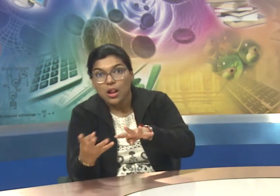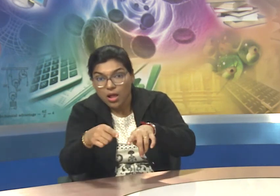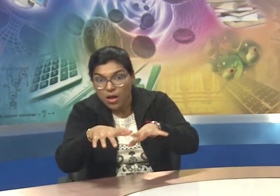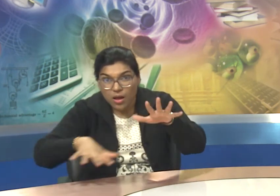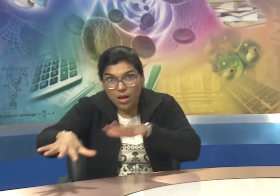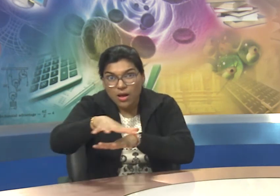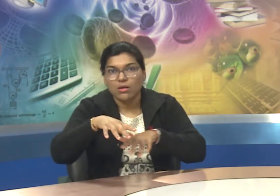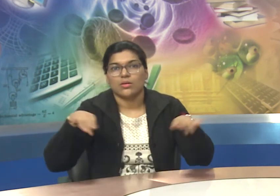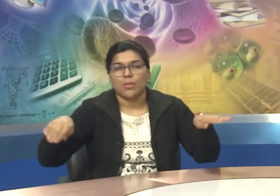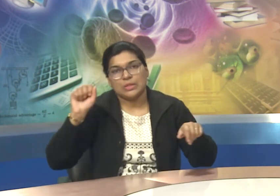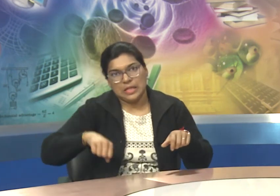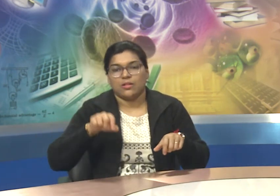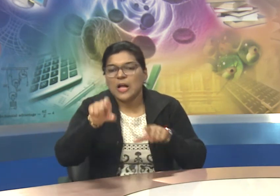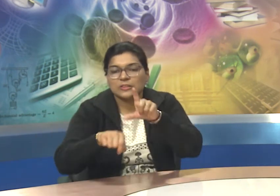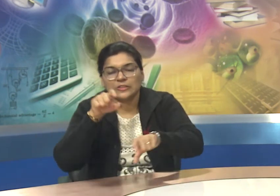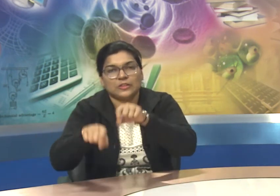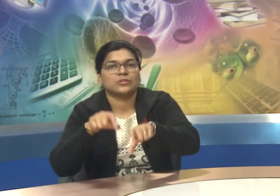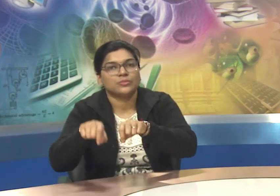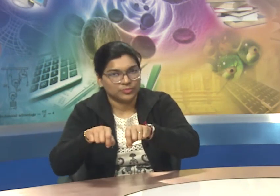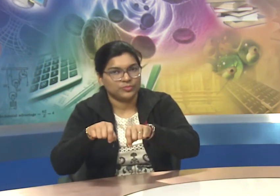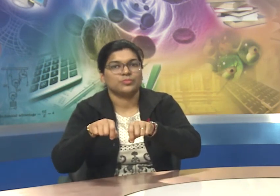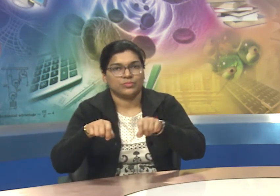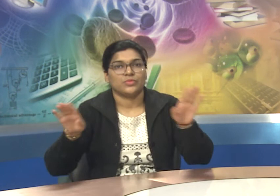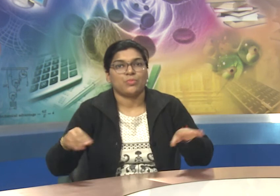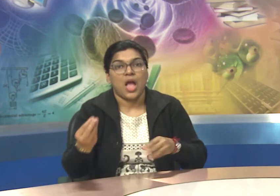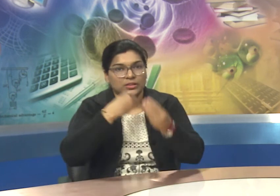specialized food like vulture,